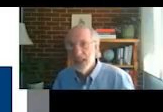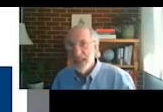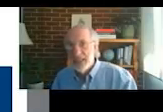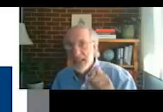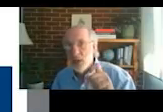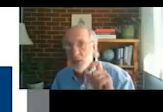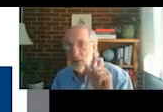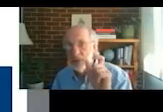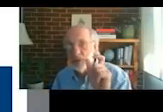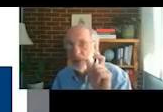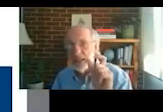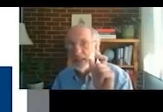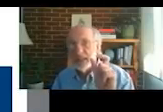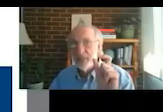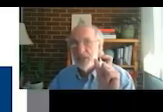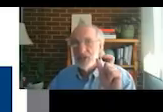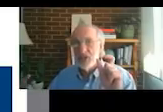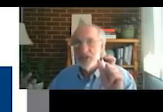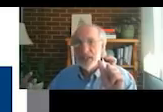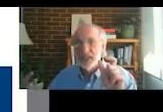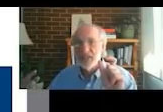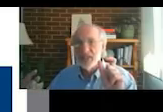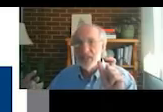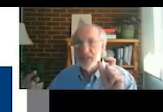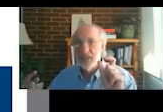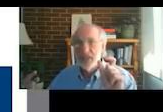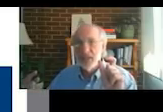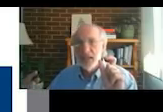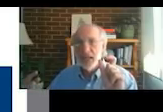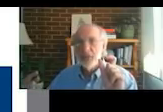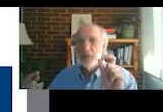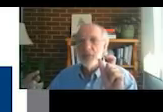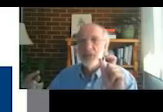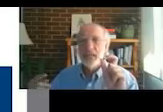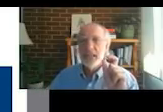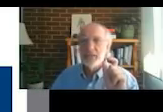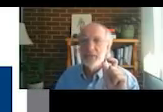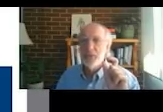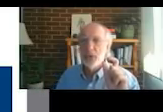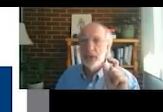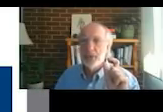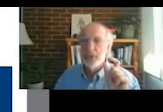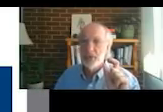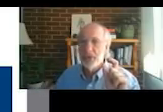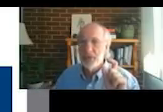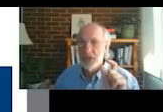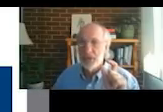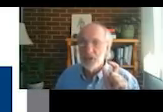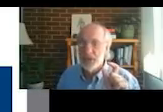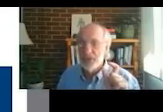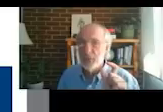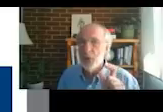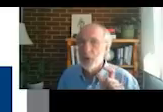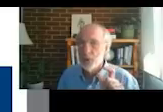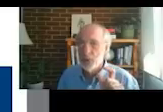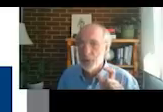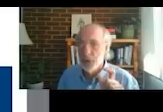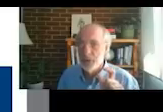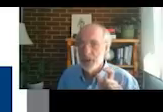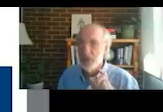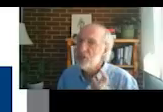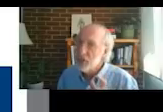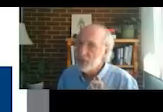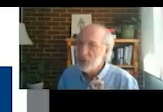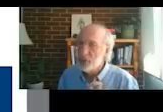And then I hold up some more candy, and I might just do this. I'm not bringing my hand fully up. I'm not doing the full sign. I'm just giving a partial